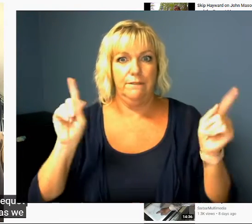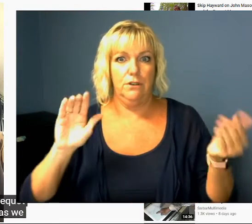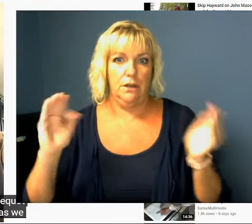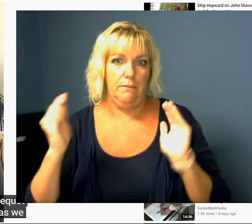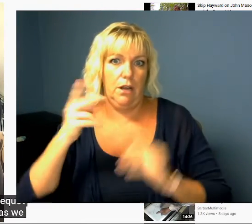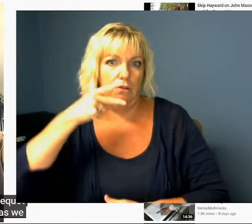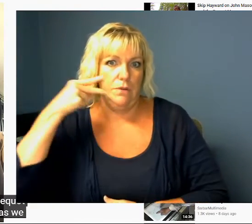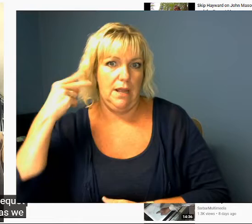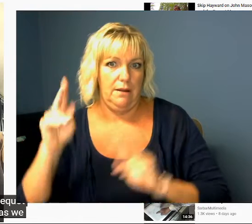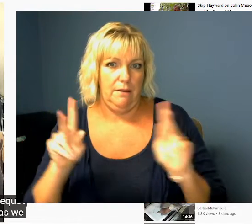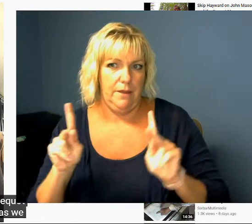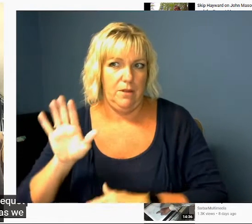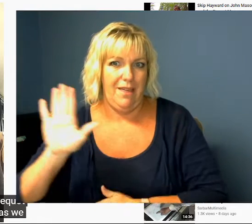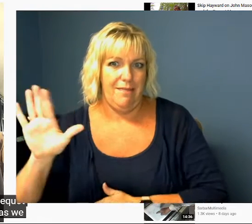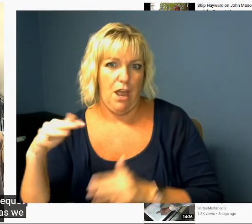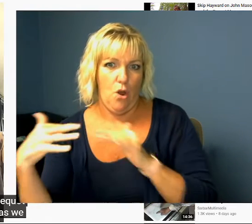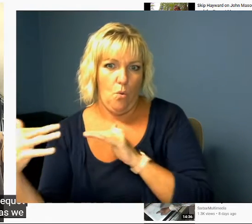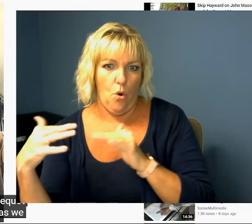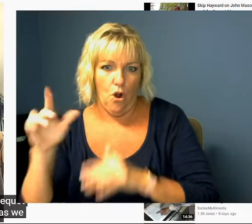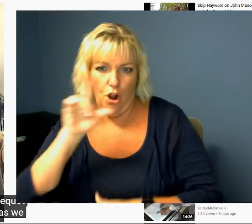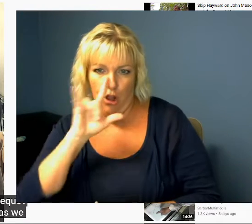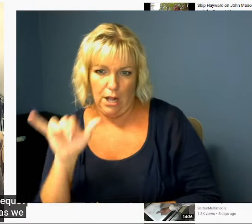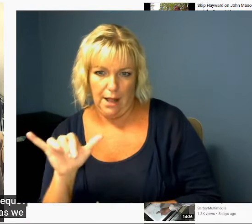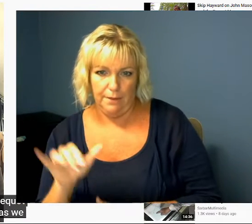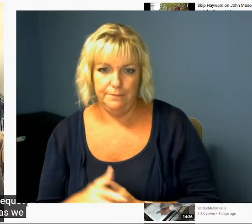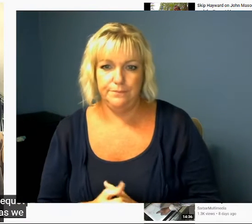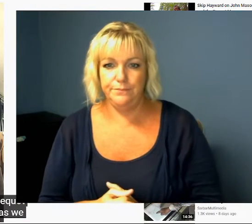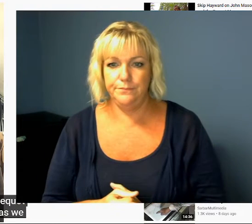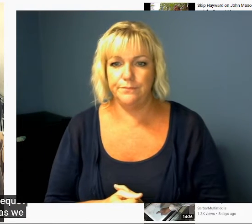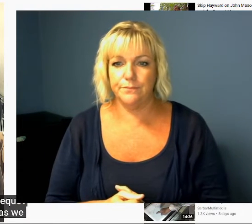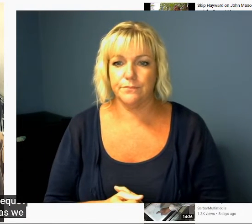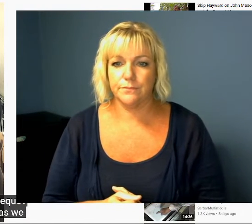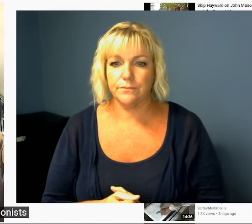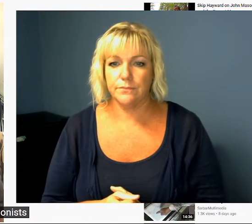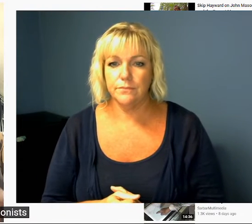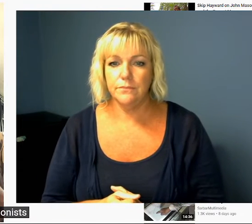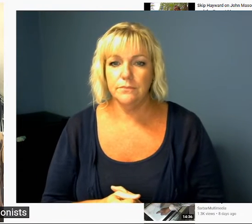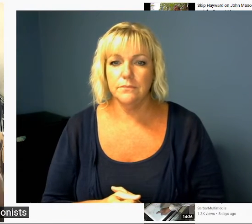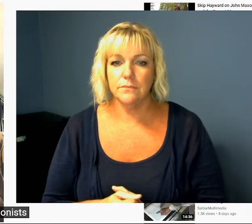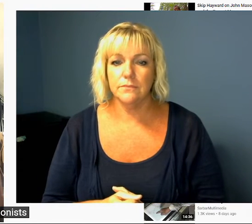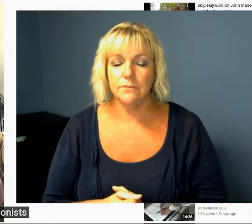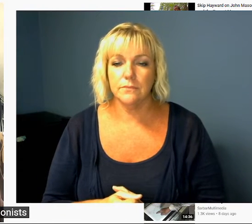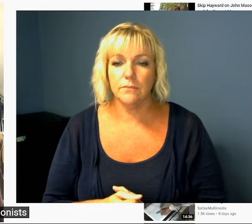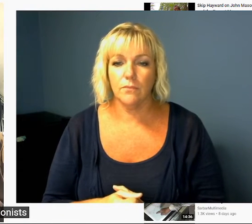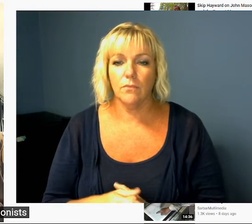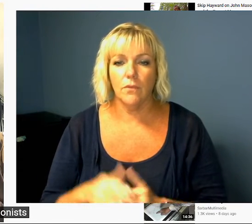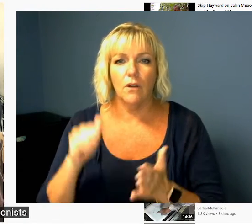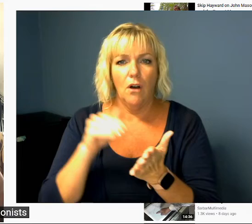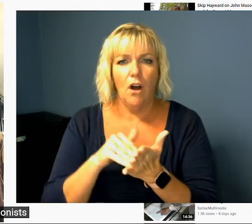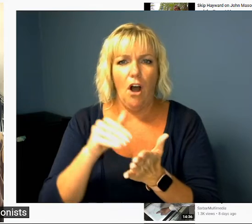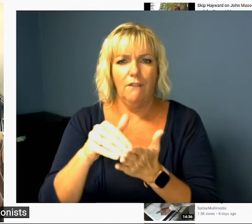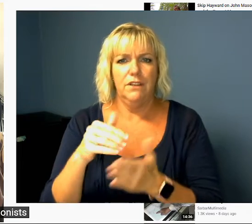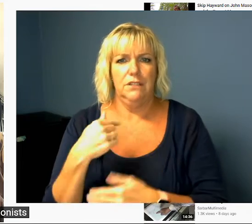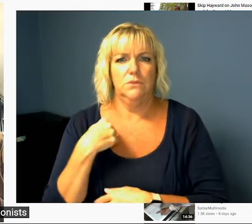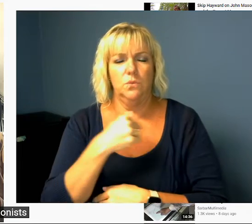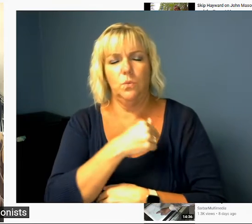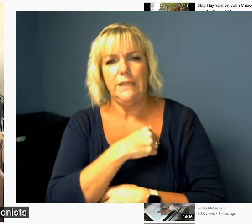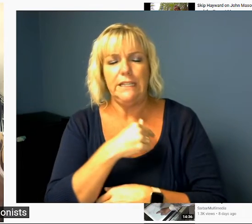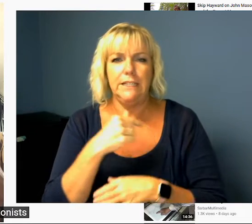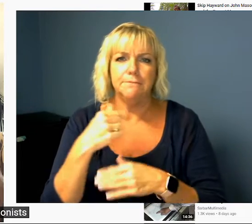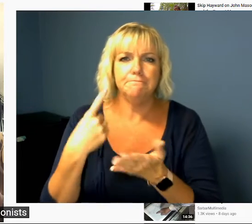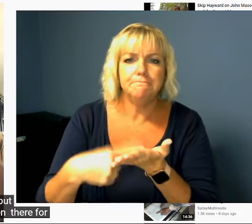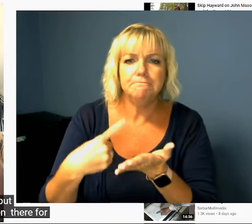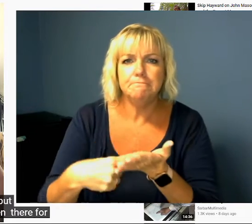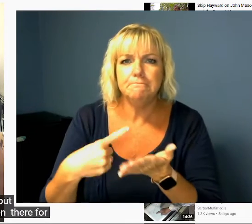Now, one thing to think about with Pequot War, and this is a pattern we'll see, is we often talk about like Native Americans and